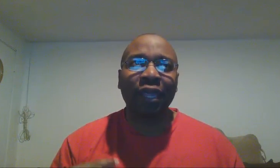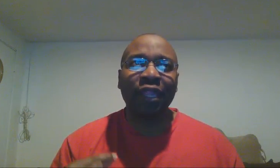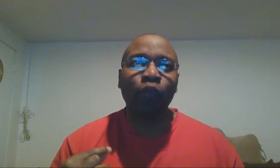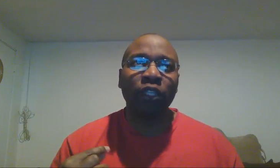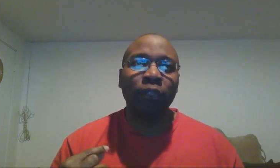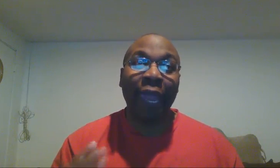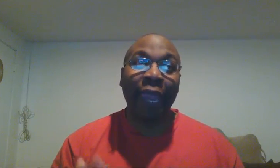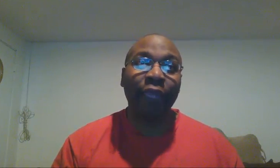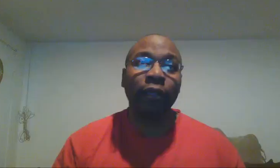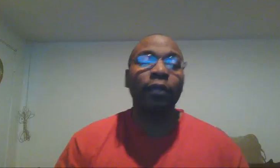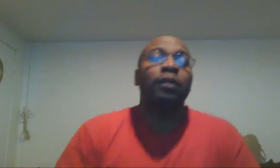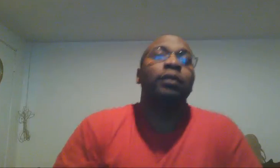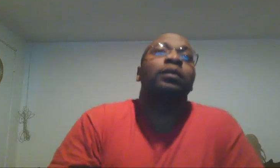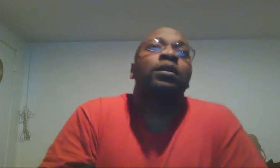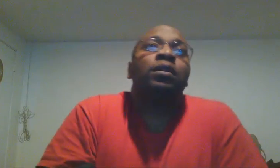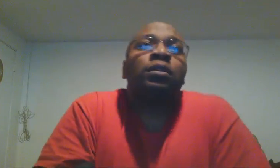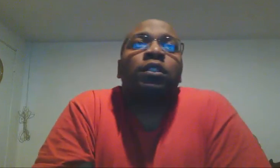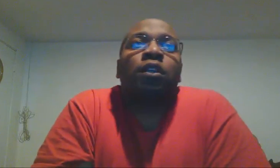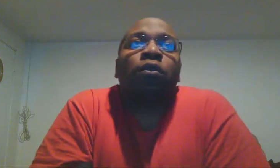there was pain. So,